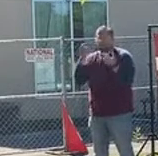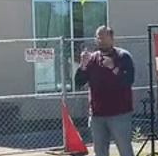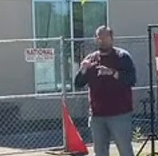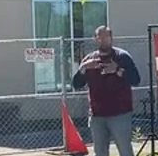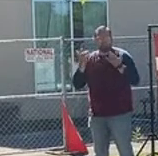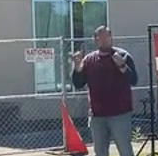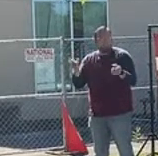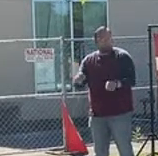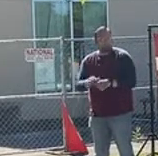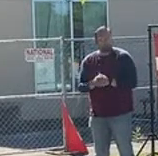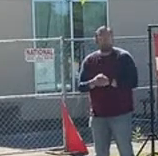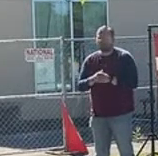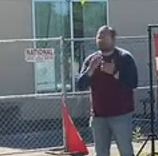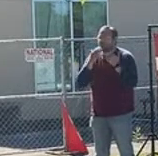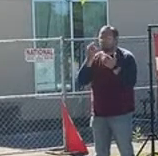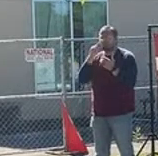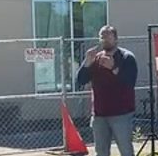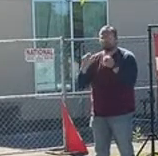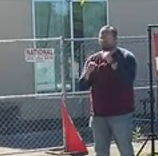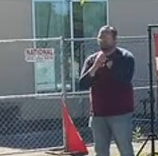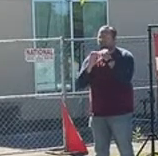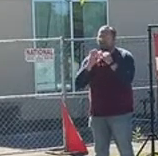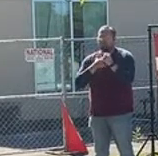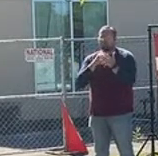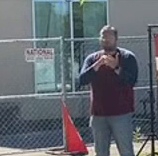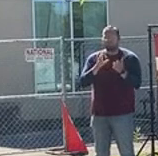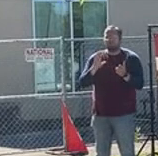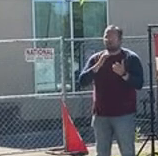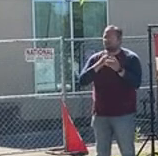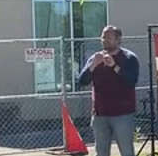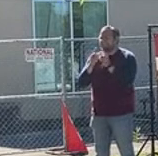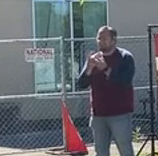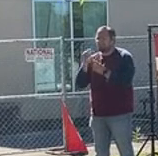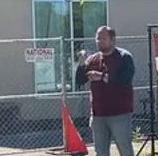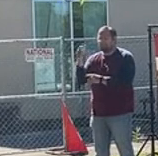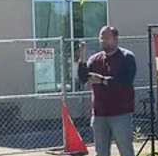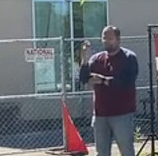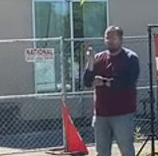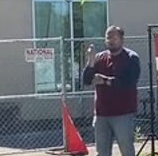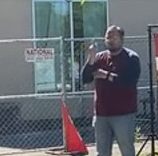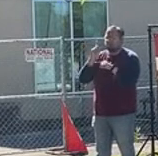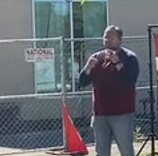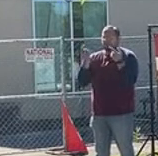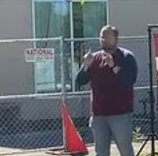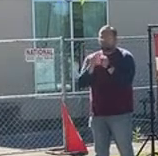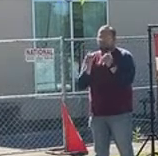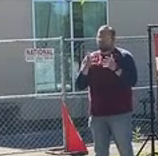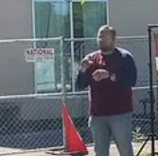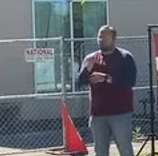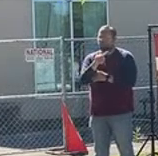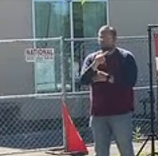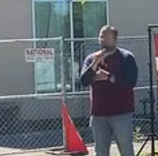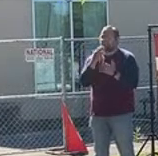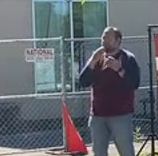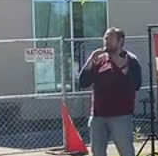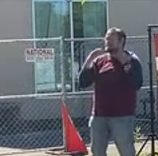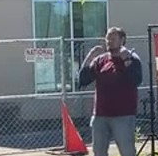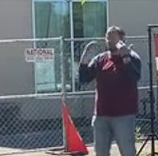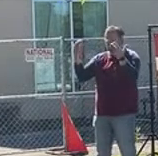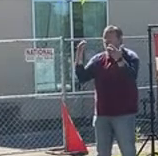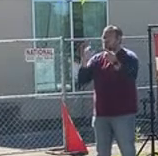just want to say thank you for supporting our students, our district in this bond. This couldn't have happened without you guys. I mean, huge thanks